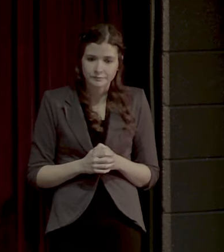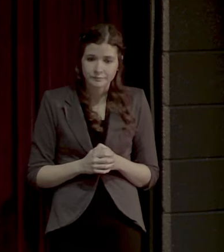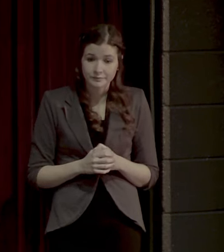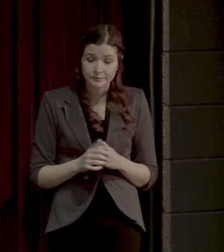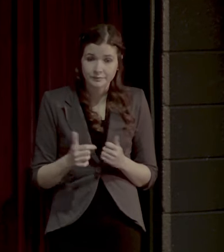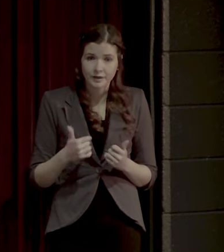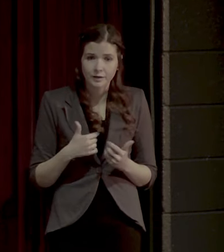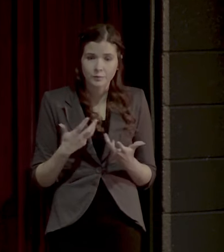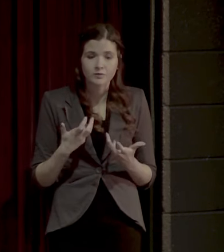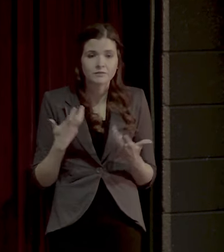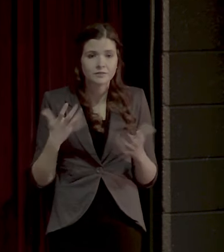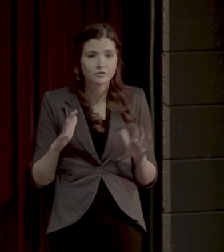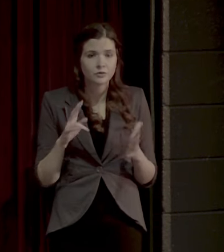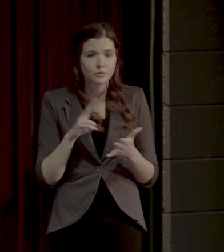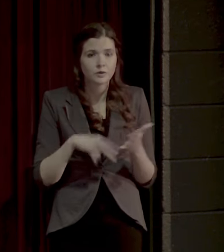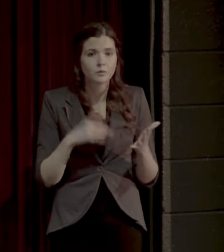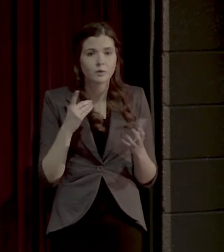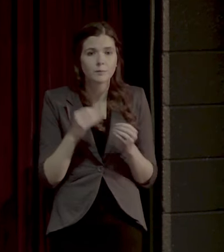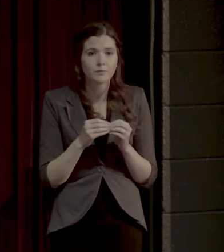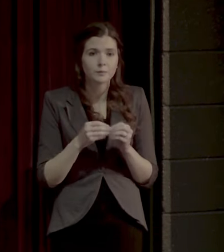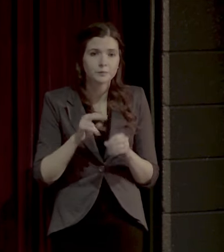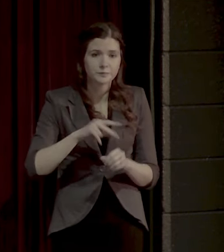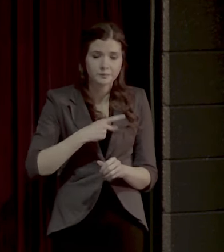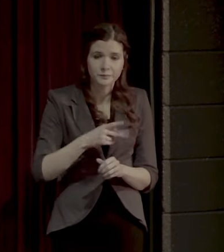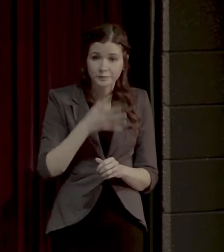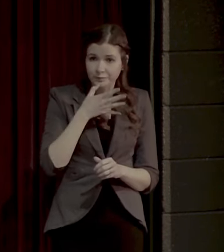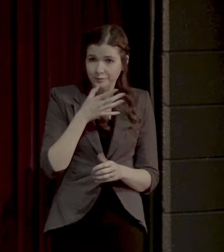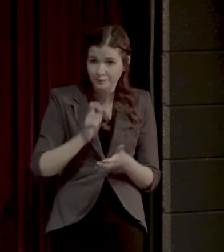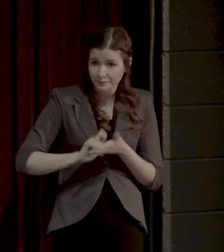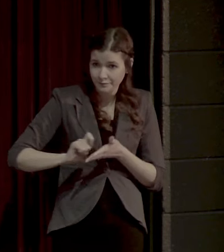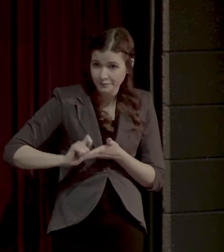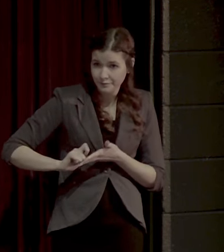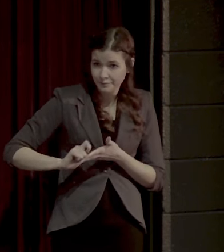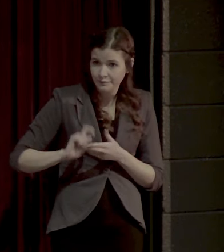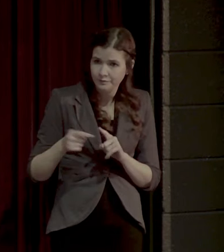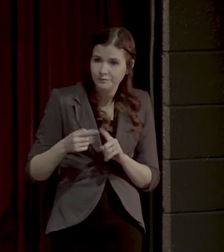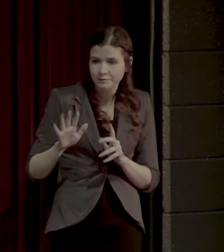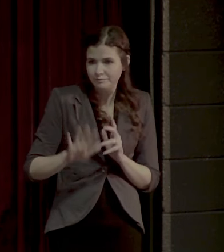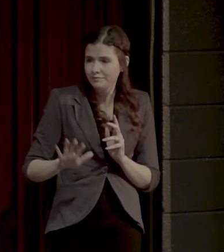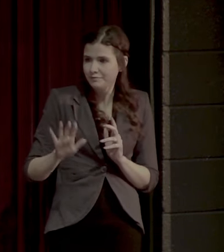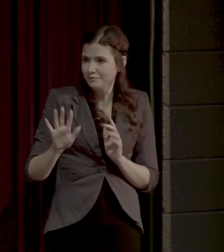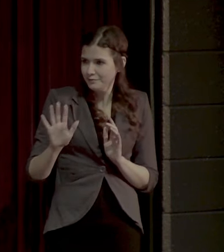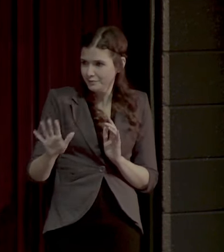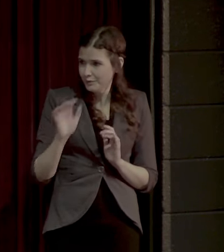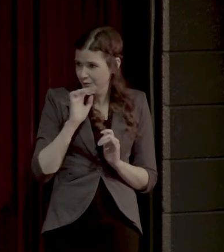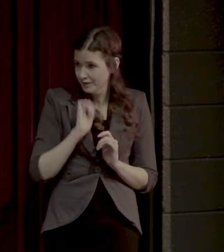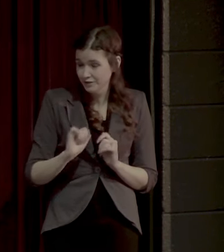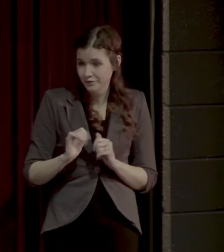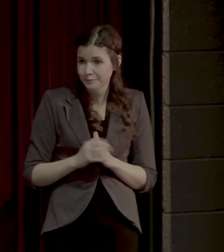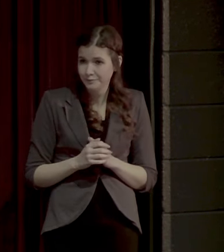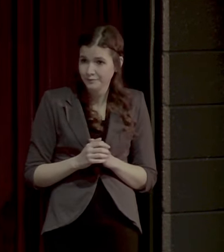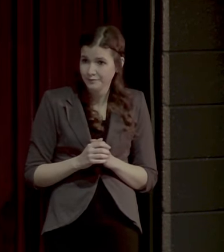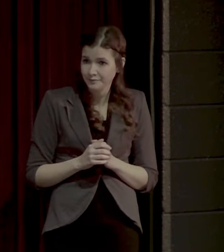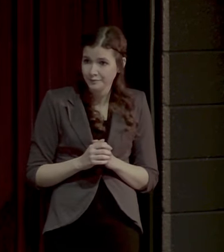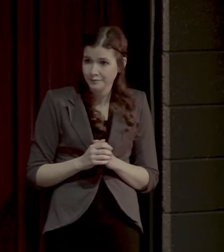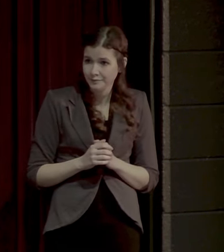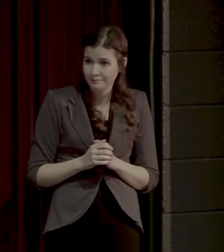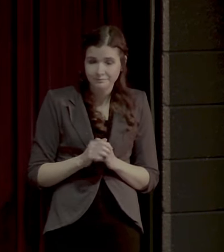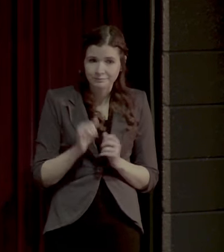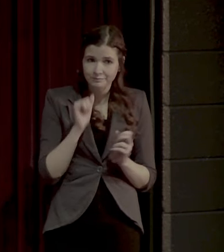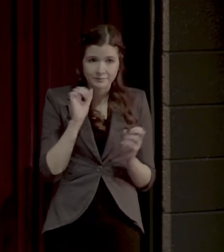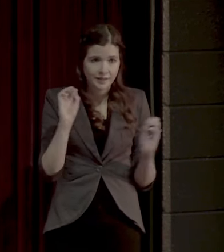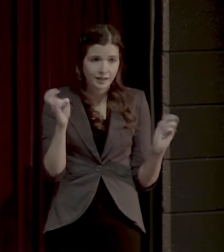I'd like to close by reading you one other poem she wrote, also when she was about the age of many of you graduates. This one's